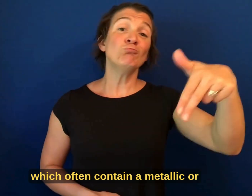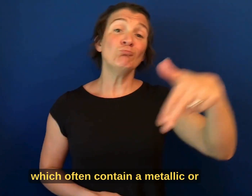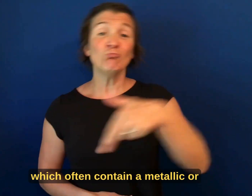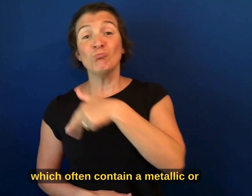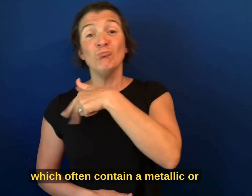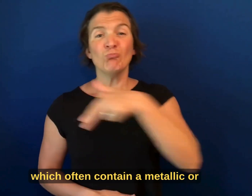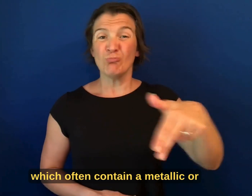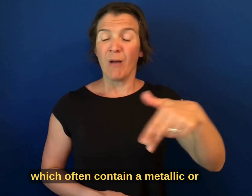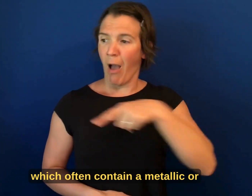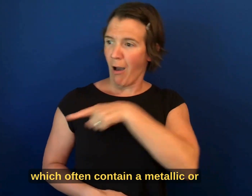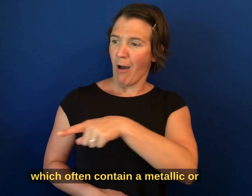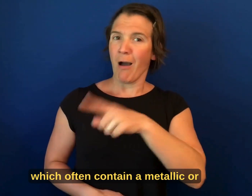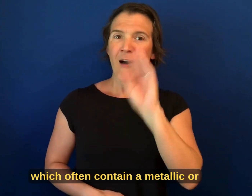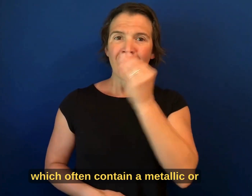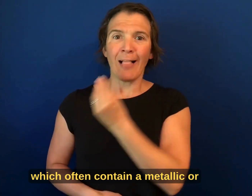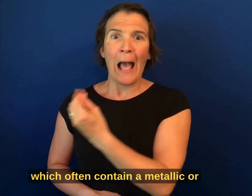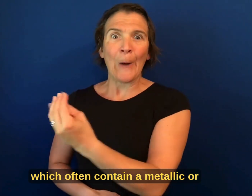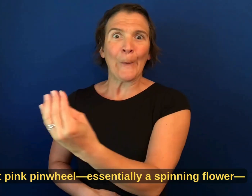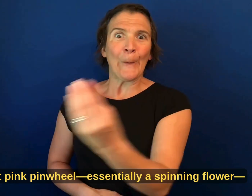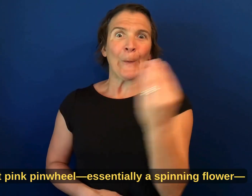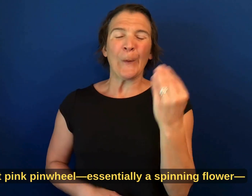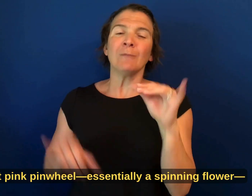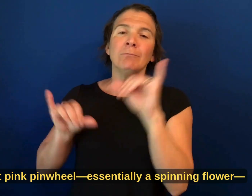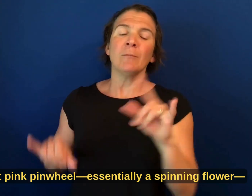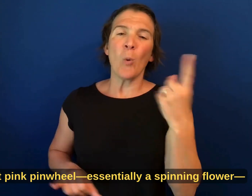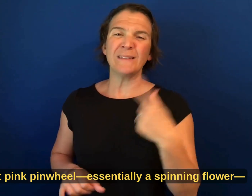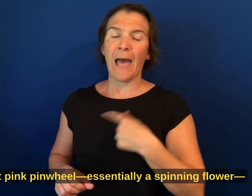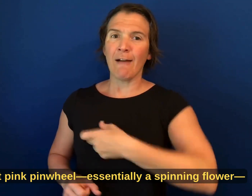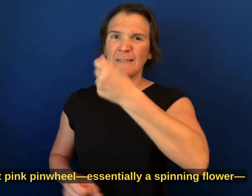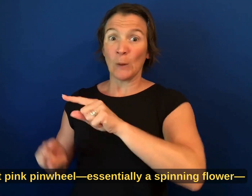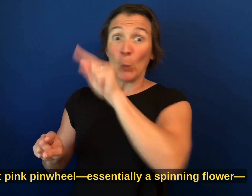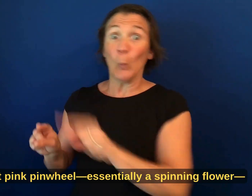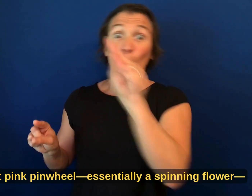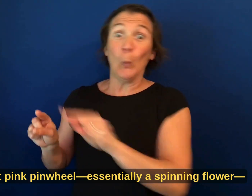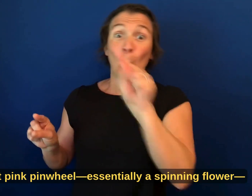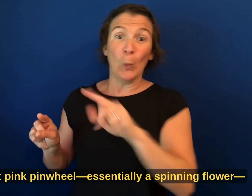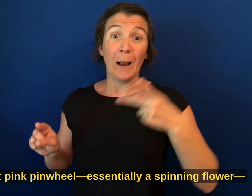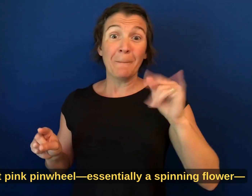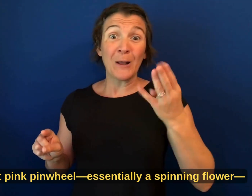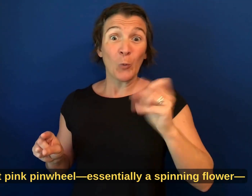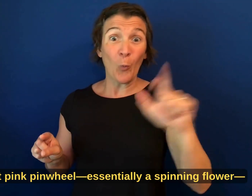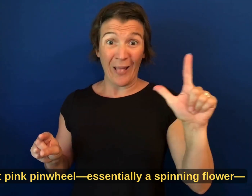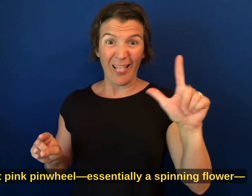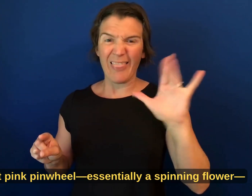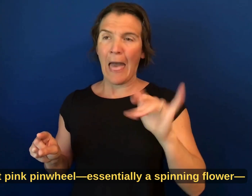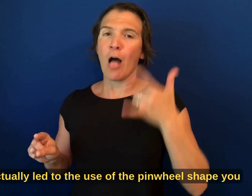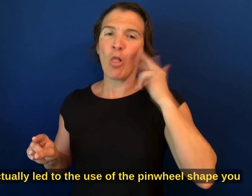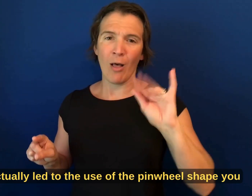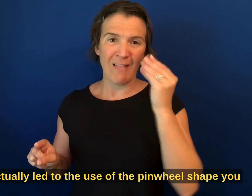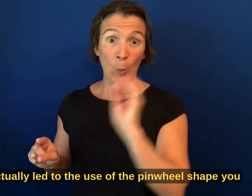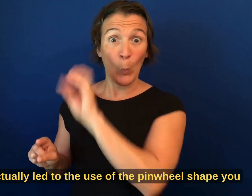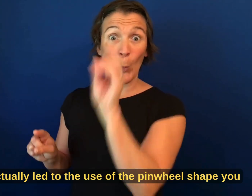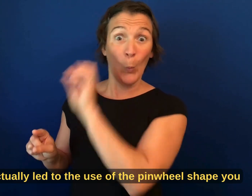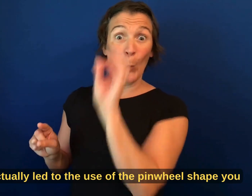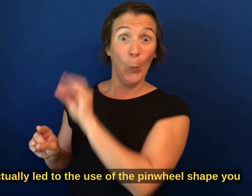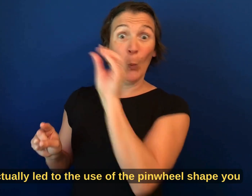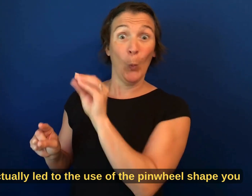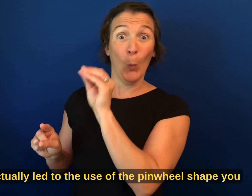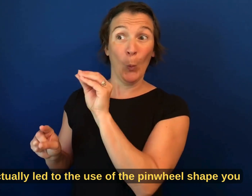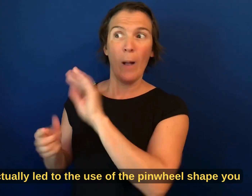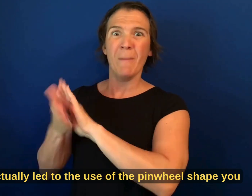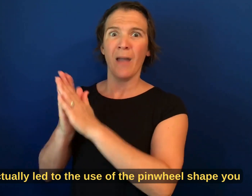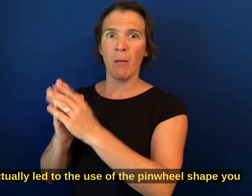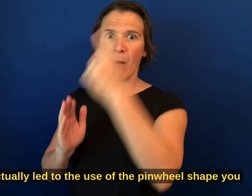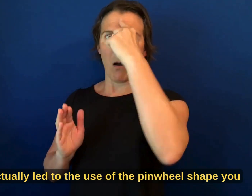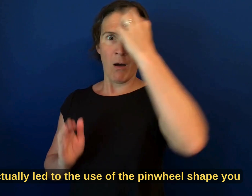gardens, which often contain a metallic or hot pink pinwheel, essentially a spinning flower, actually led to the